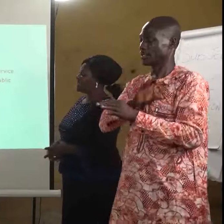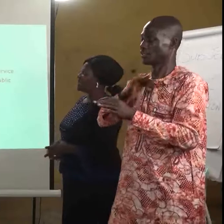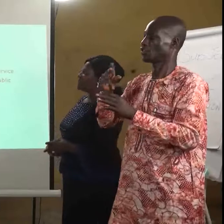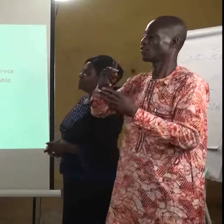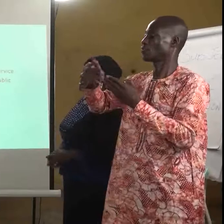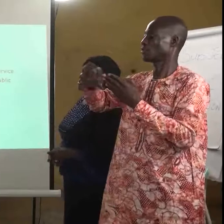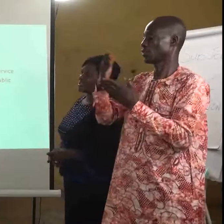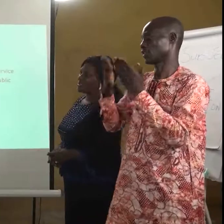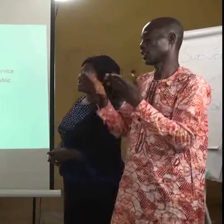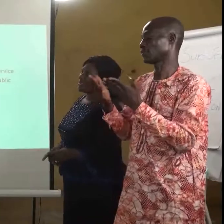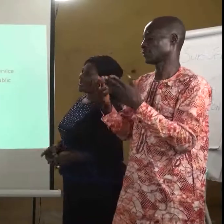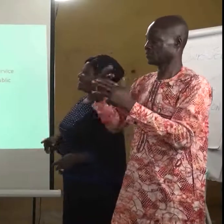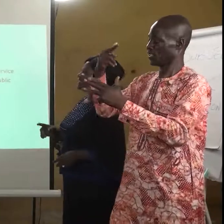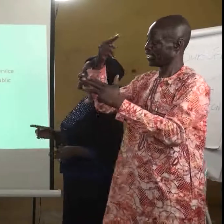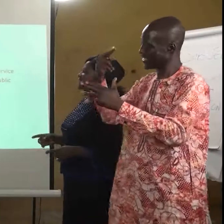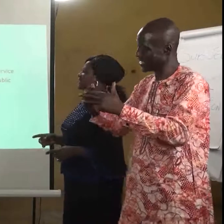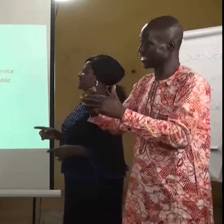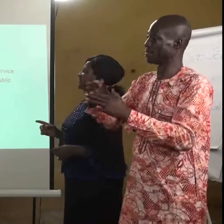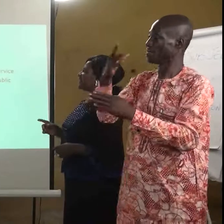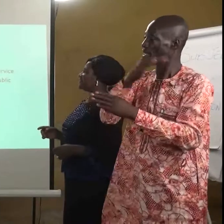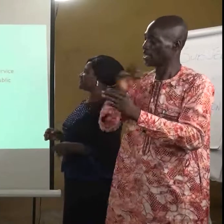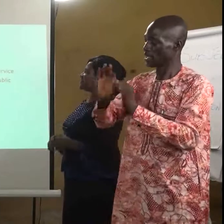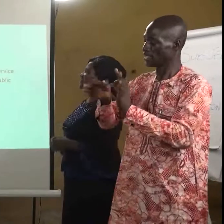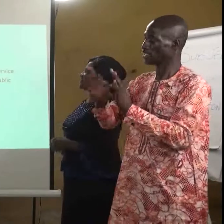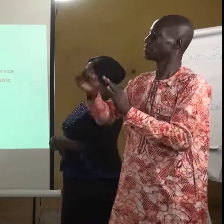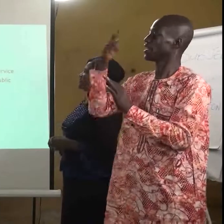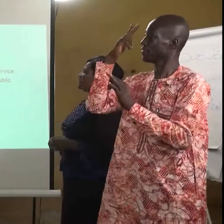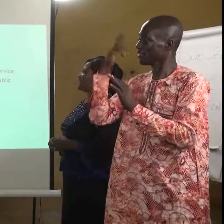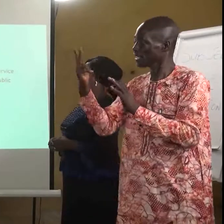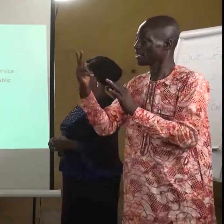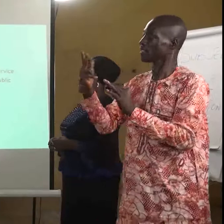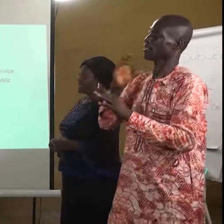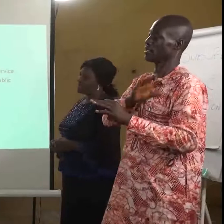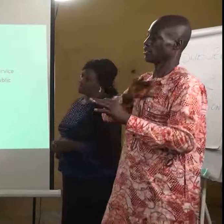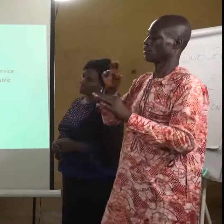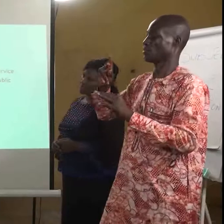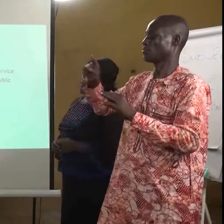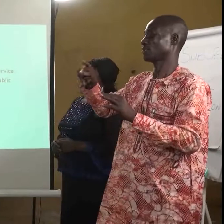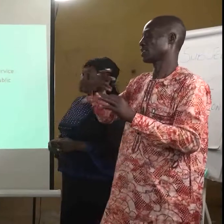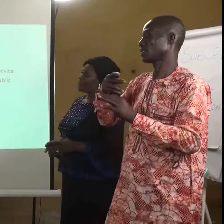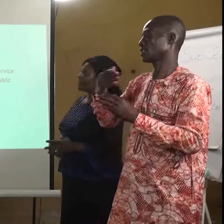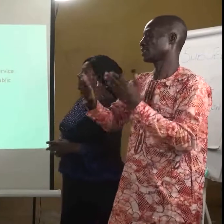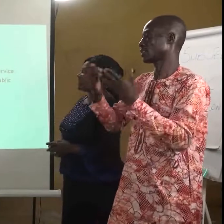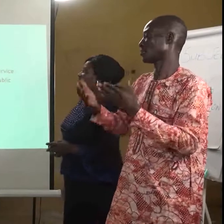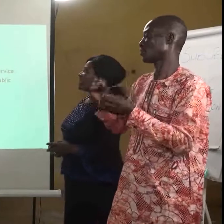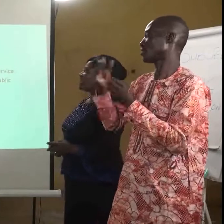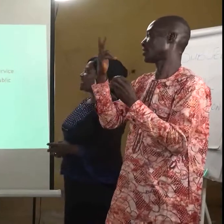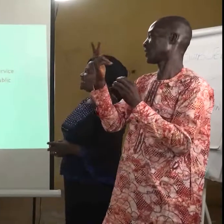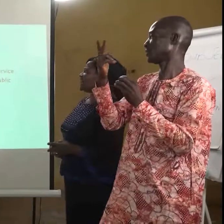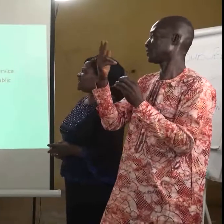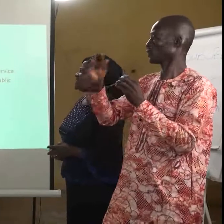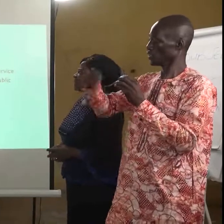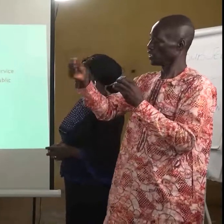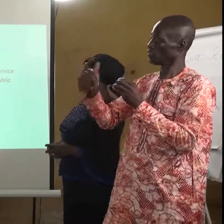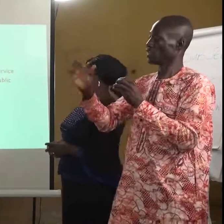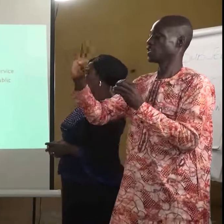service. Mention and explain three characteristics of public service. Number three,